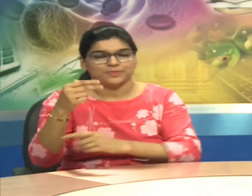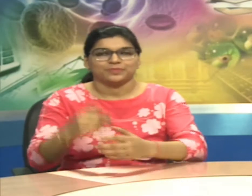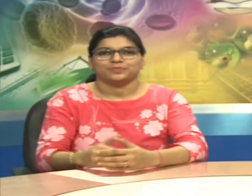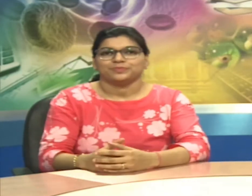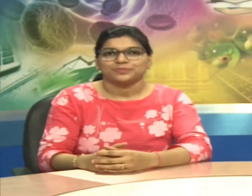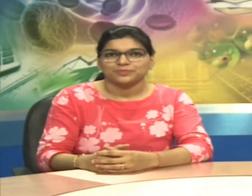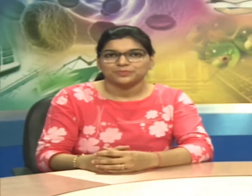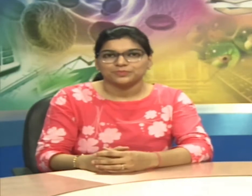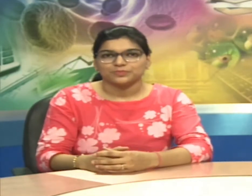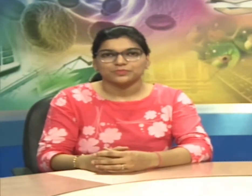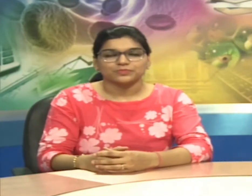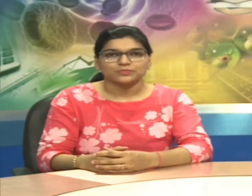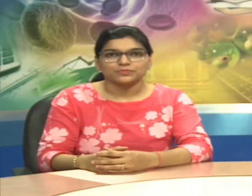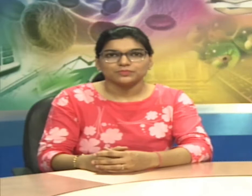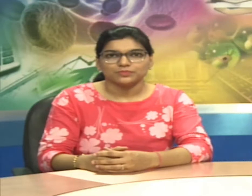That is termed as contribute.